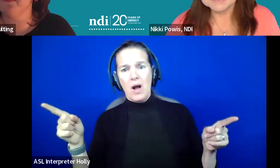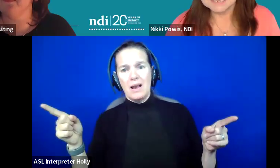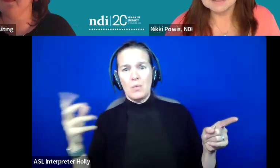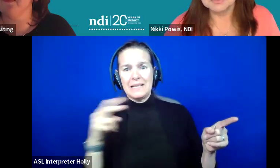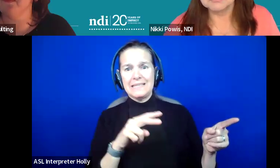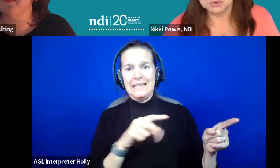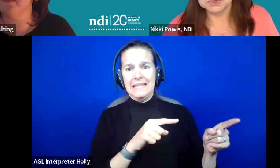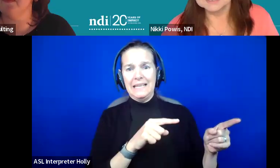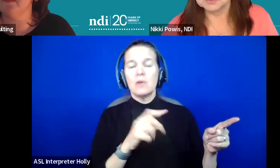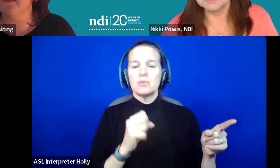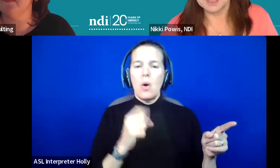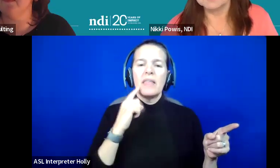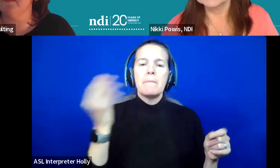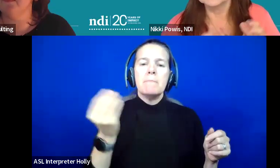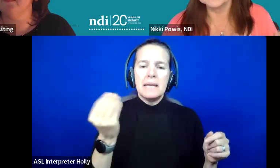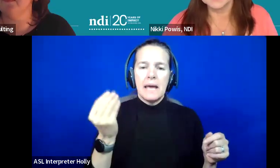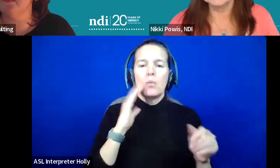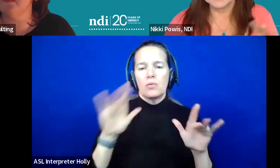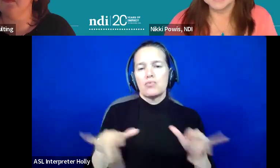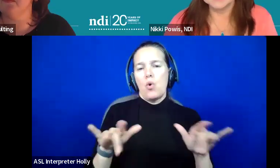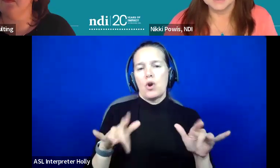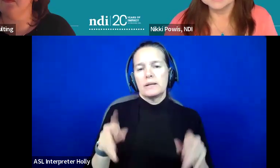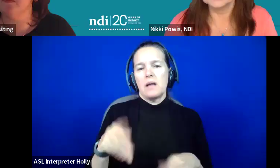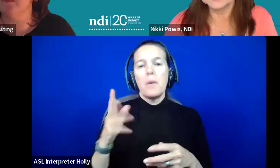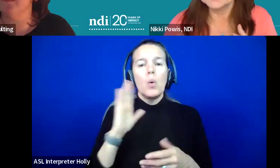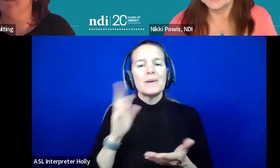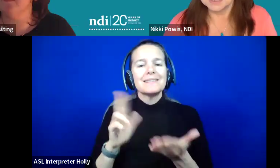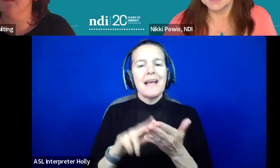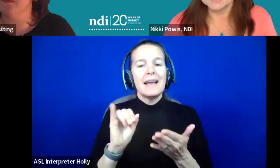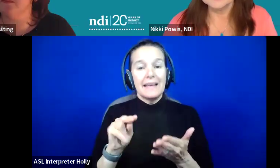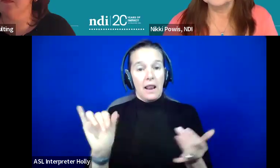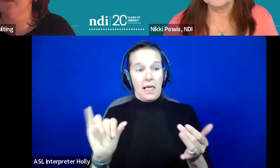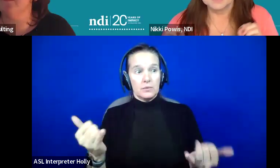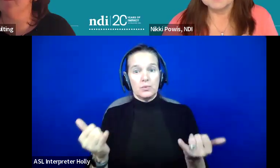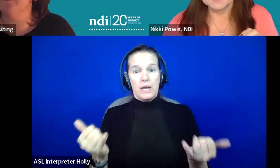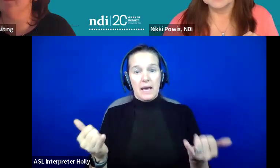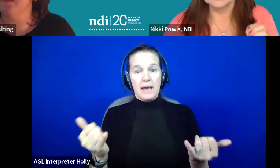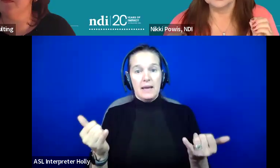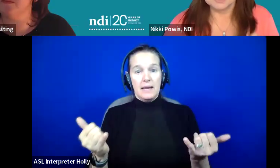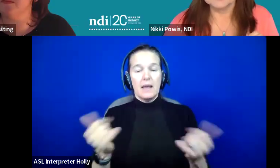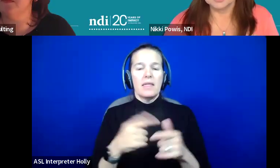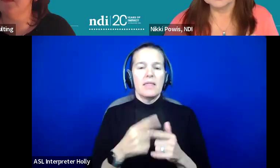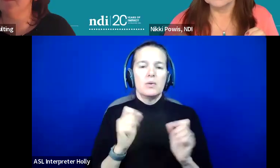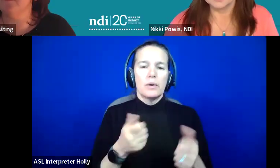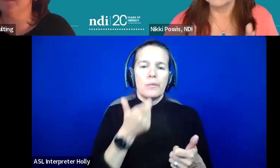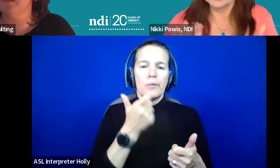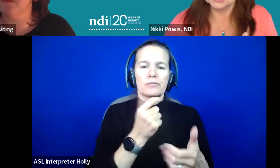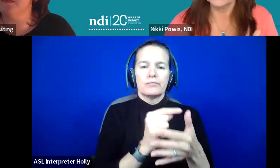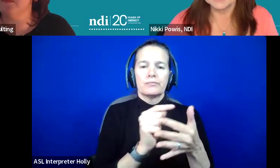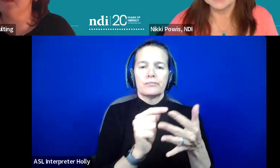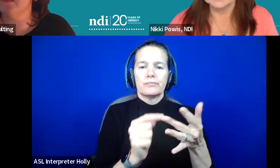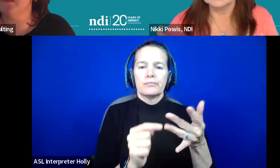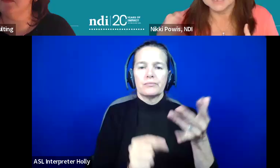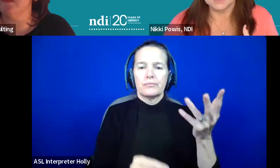by Monday, the recordings will be up. So you'll sign back in as you did today, and then you'll have the option rather